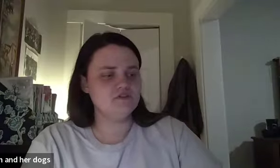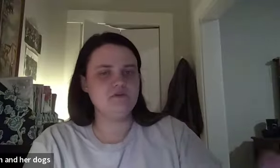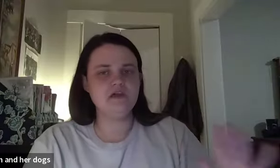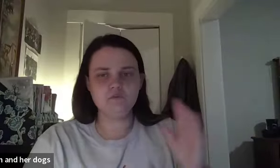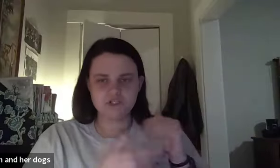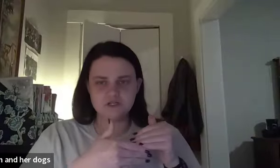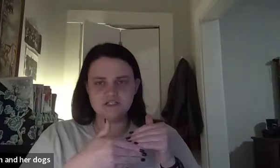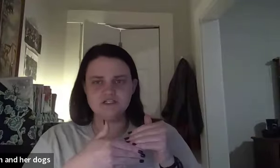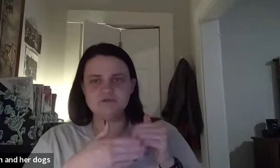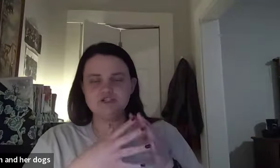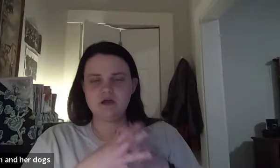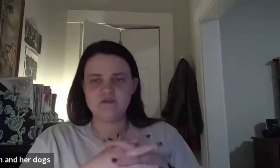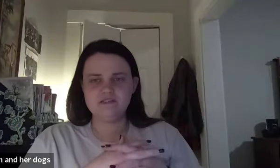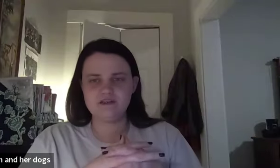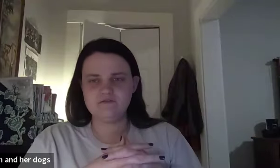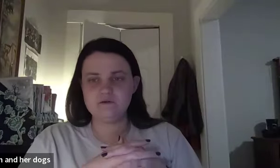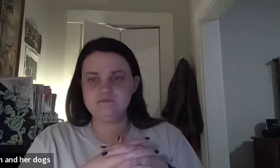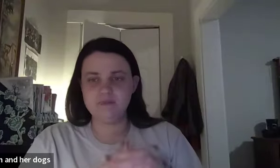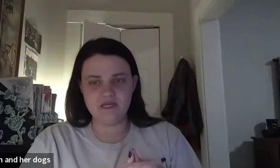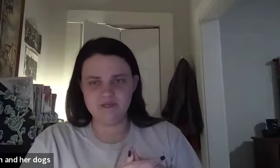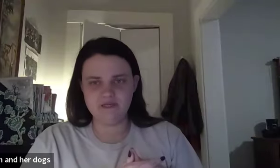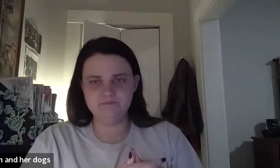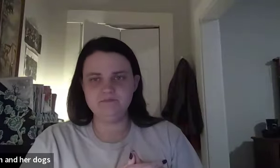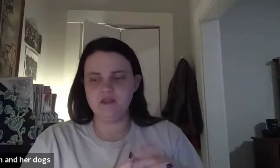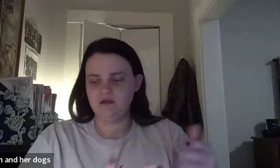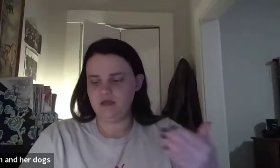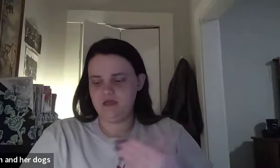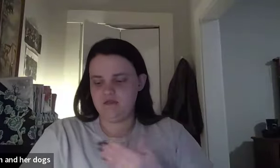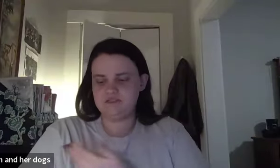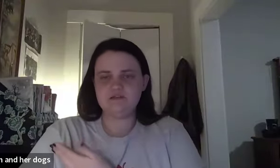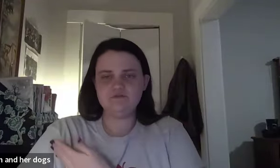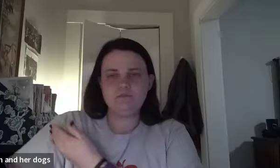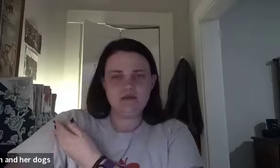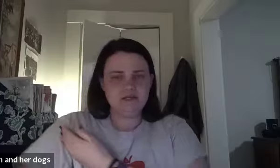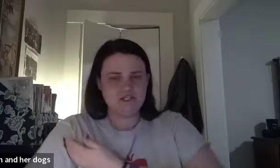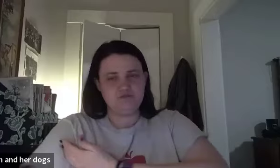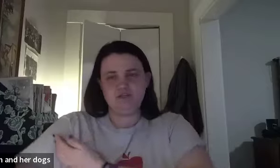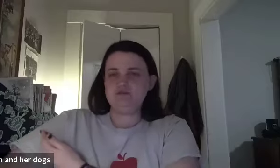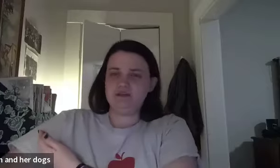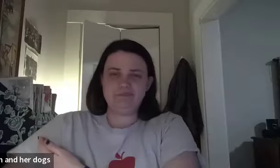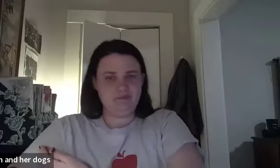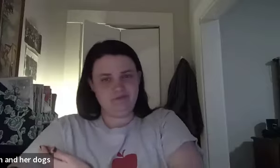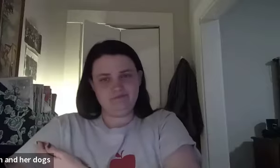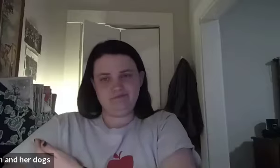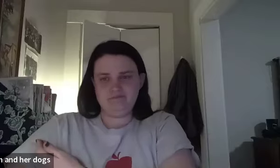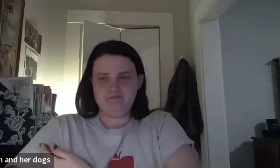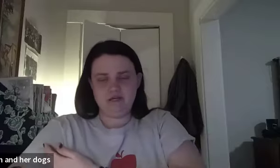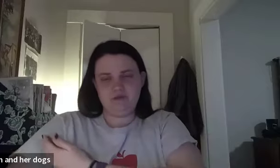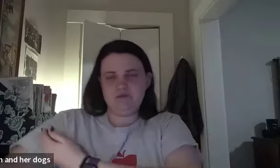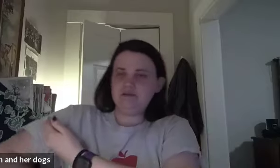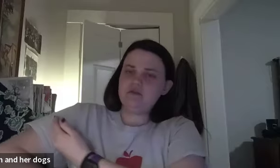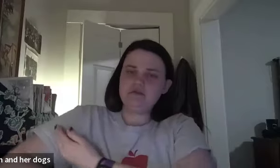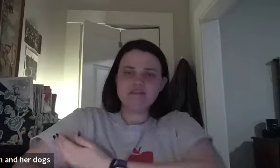So then what you're going to do is you'll add the sign for baby. And the sign for baby is just what you would think, baby, baby. Now this